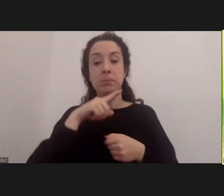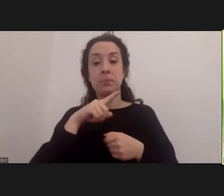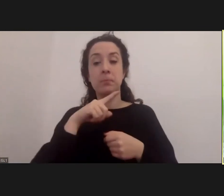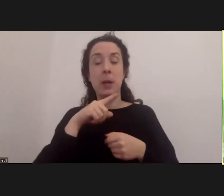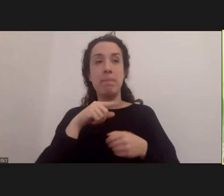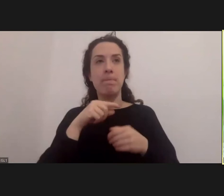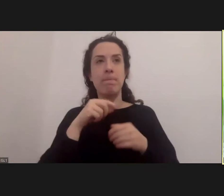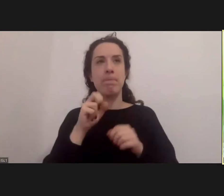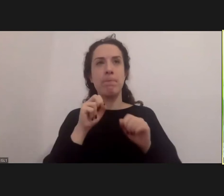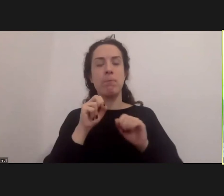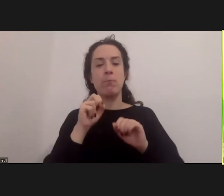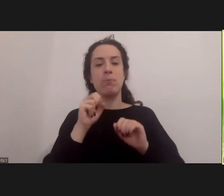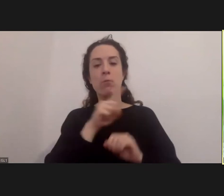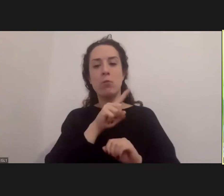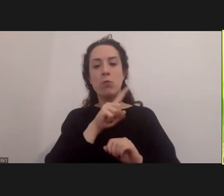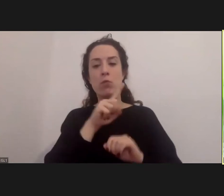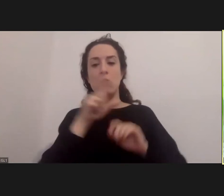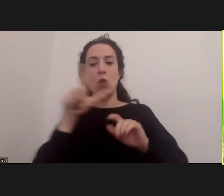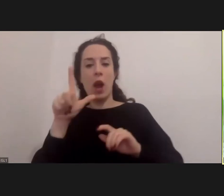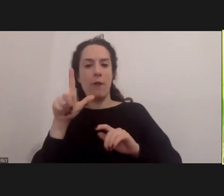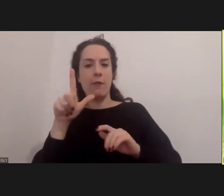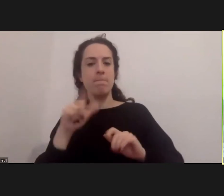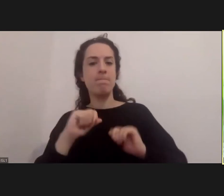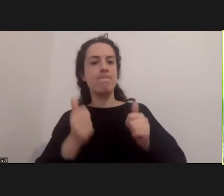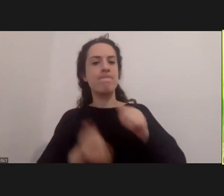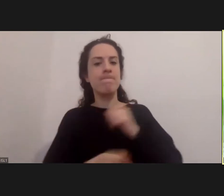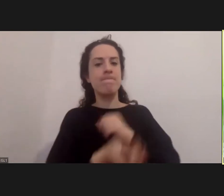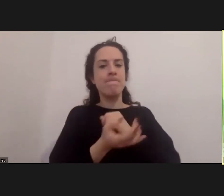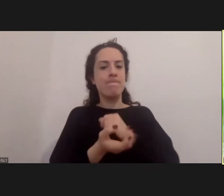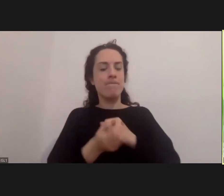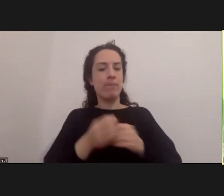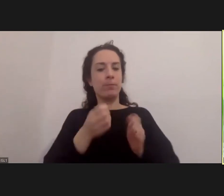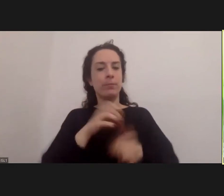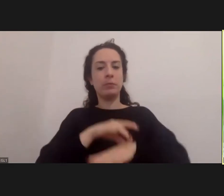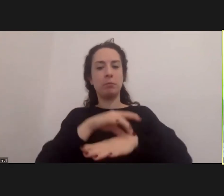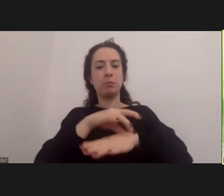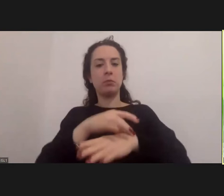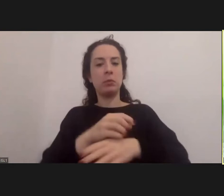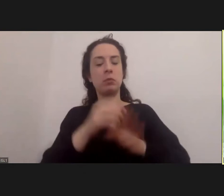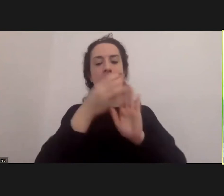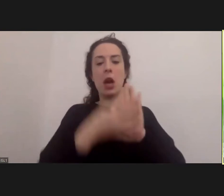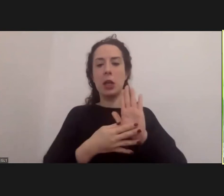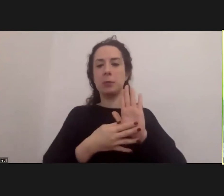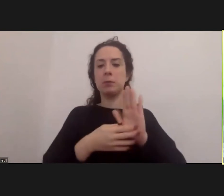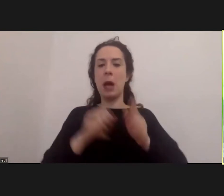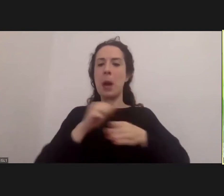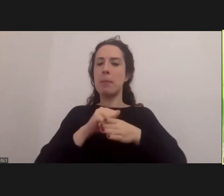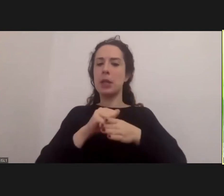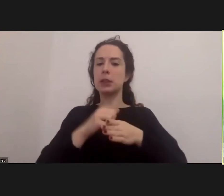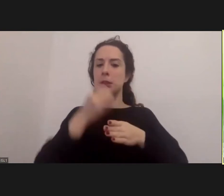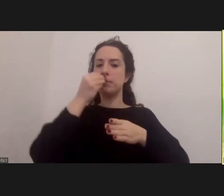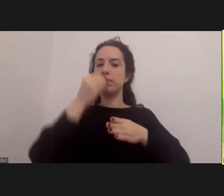initiatives spread all over the Union. The guide aimed at sharing good practices in the fields of